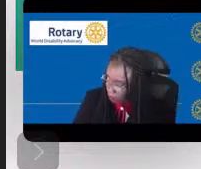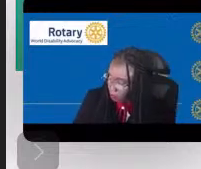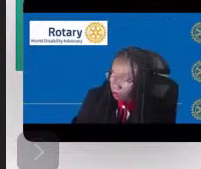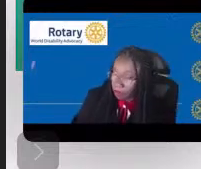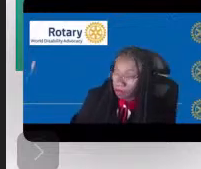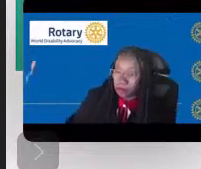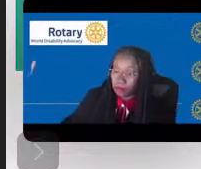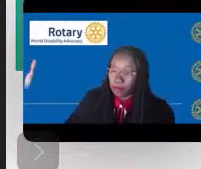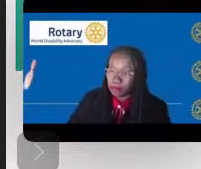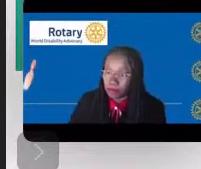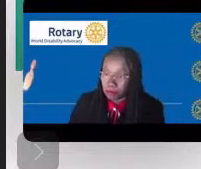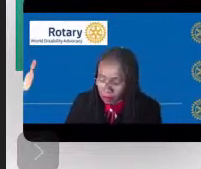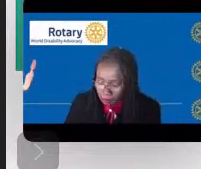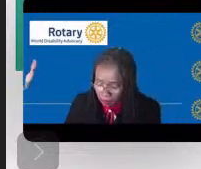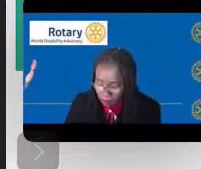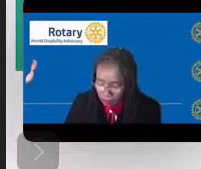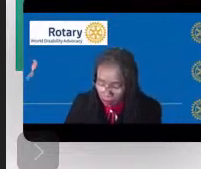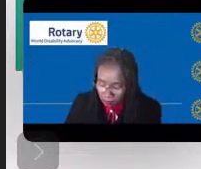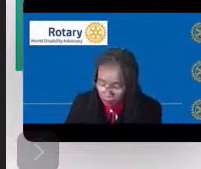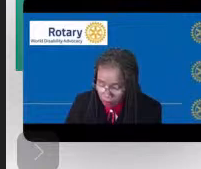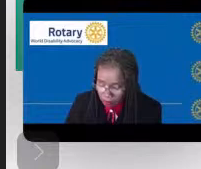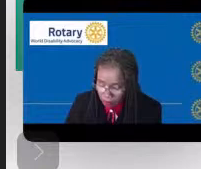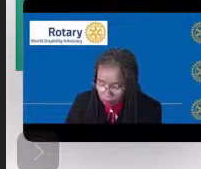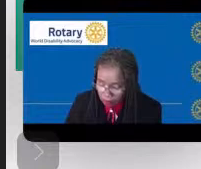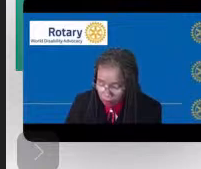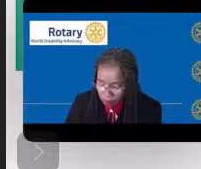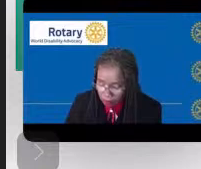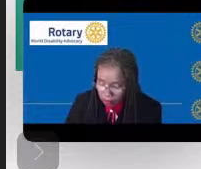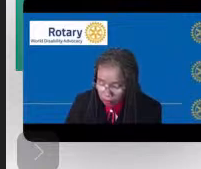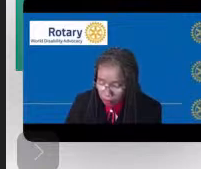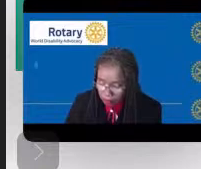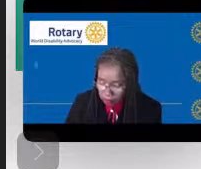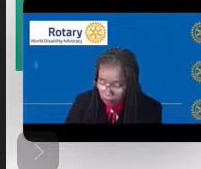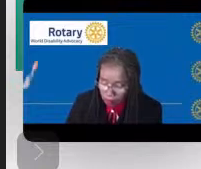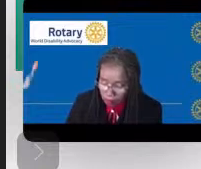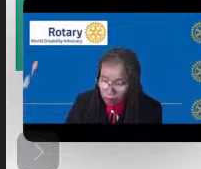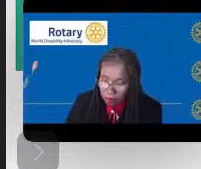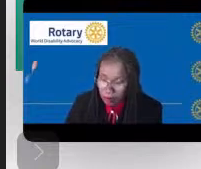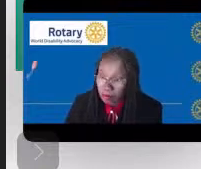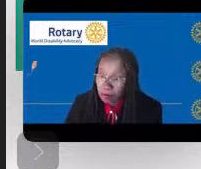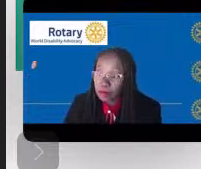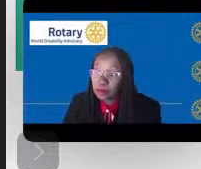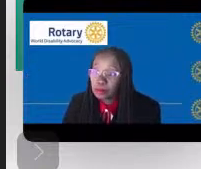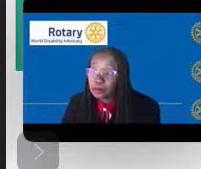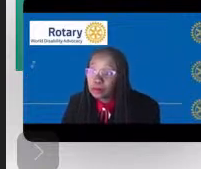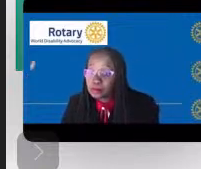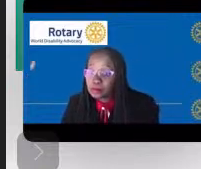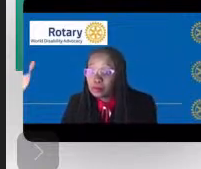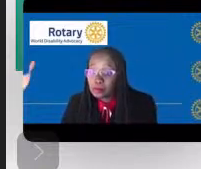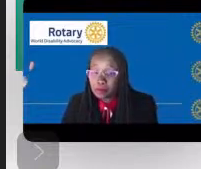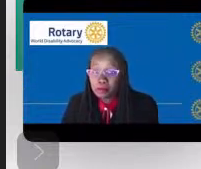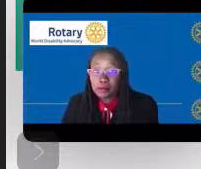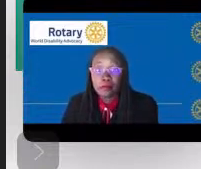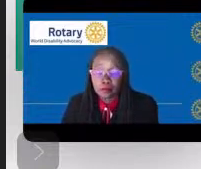like that modeling that teachers do, mixed with this aspiration of a child that comes in with curiosity and wonder